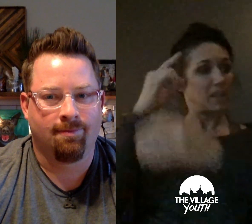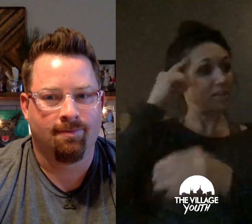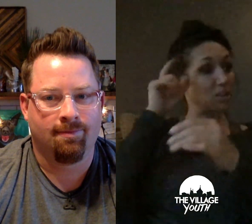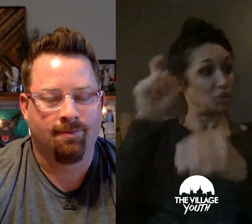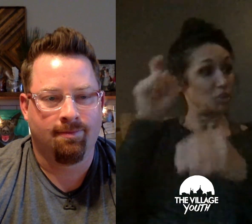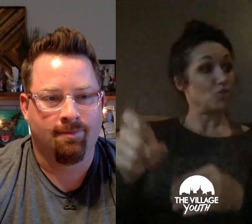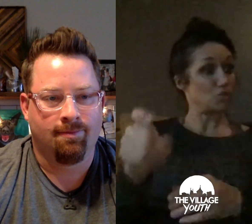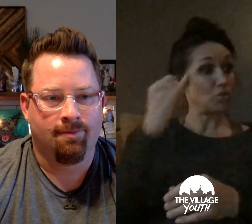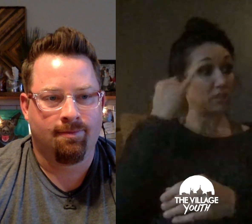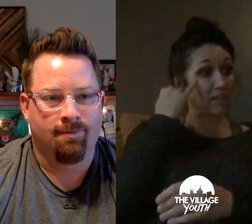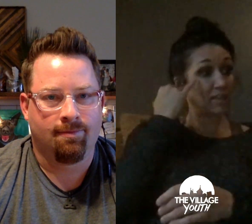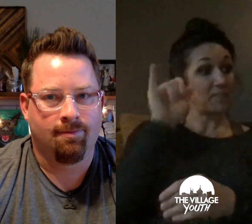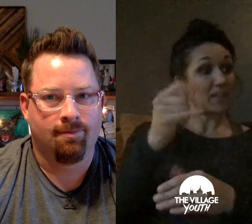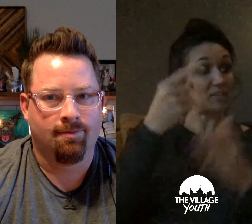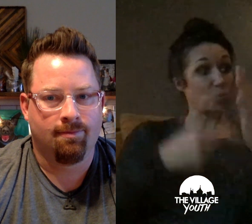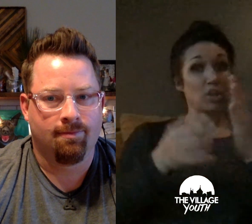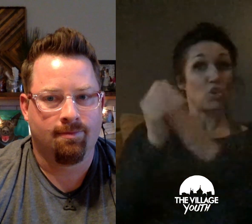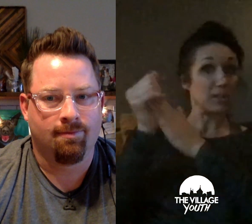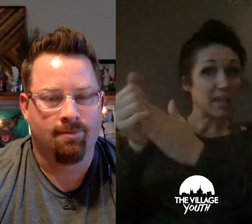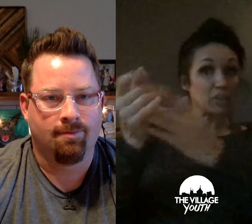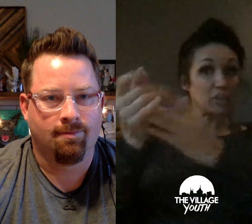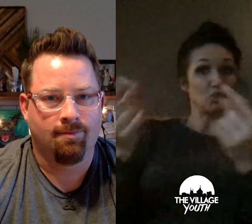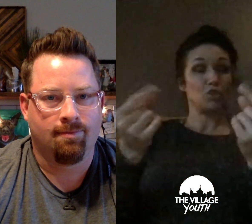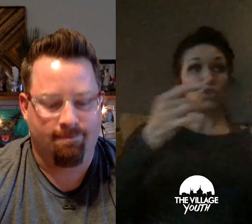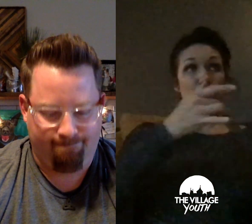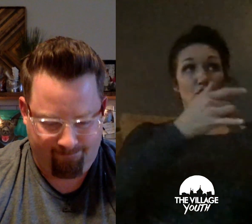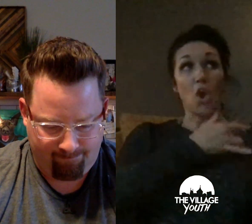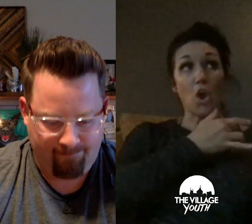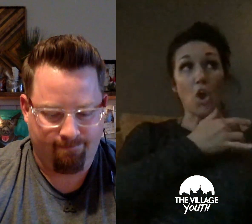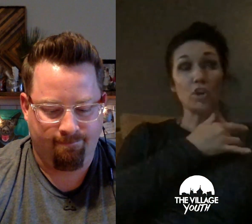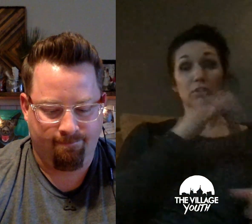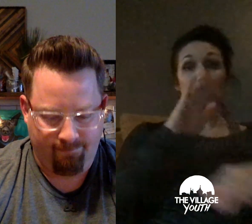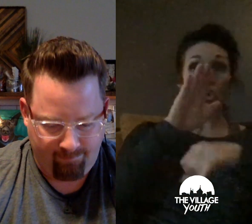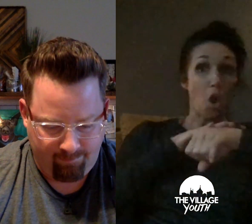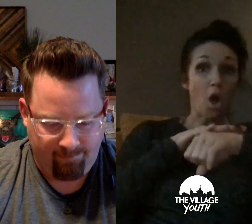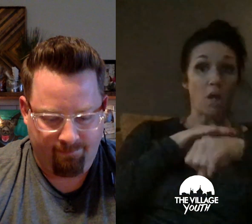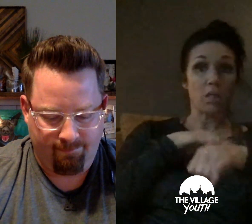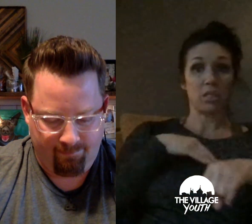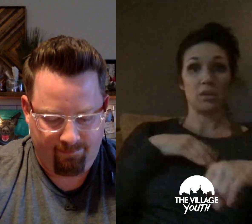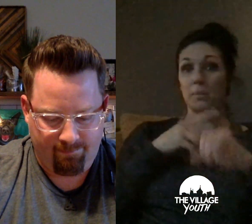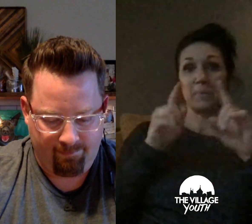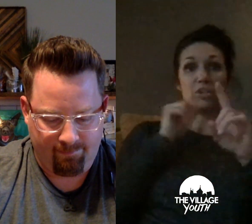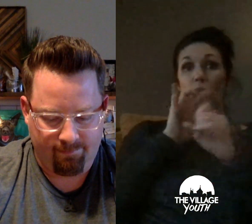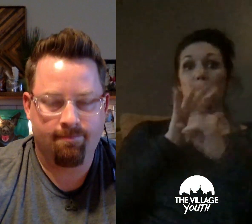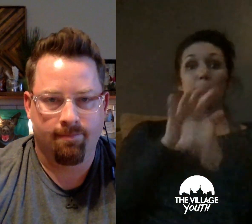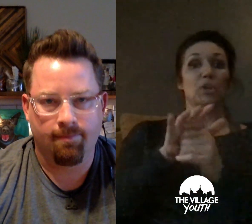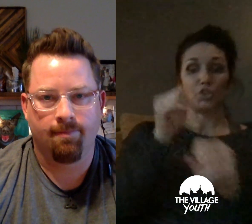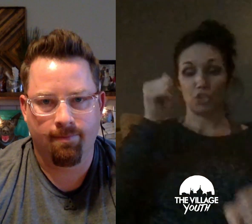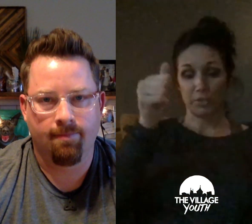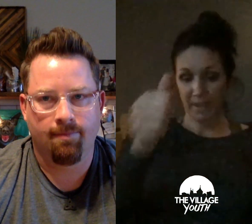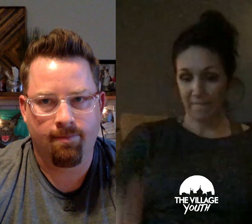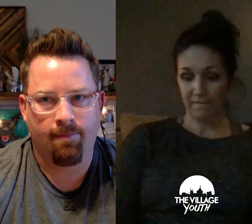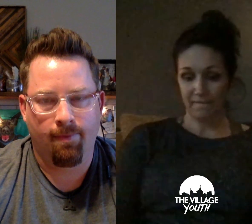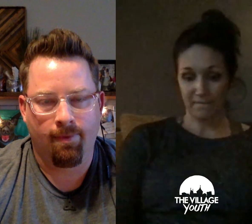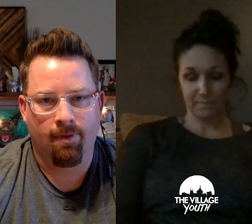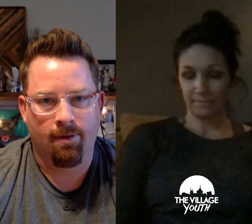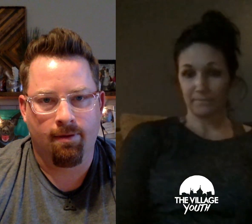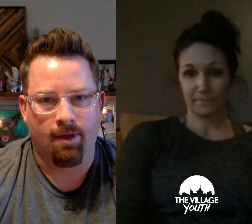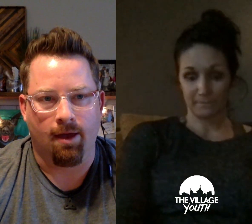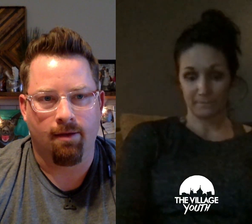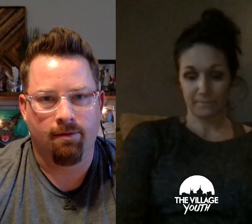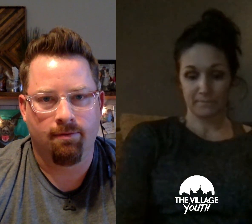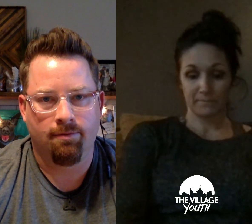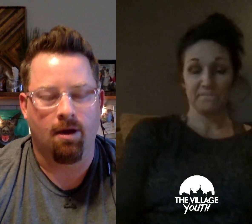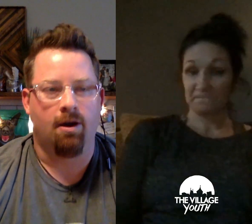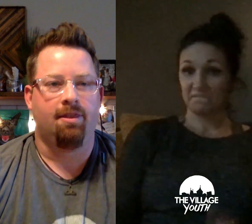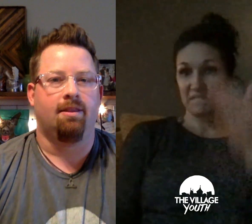create if that's what you're led to do and what you're called to do. But don't pressure yourself like to do whatever.